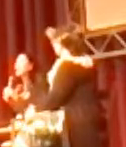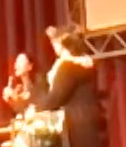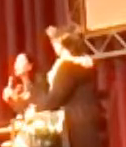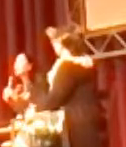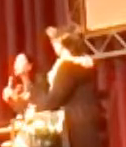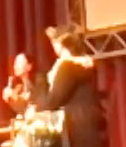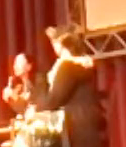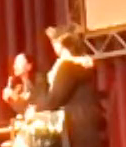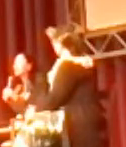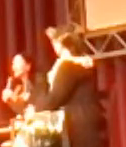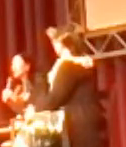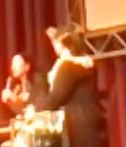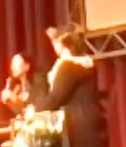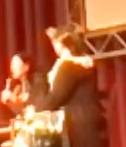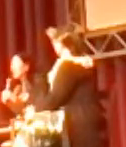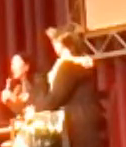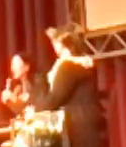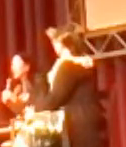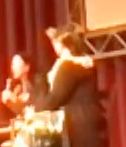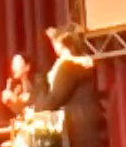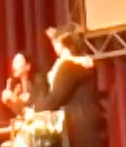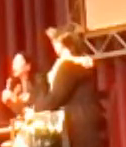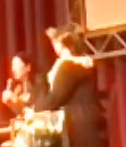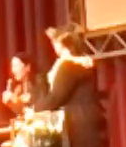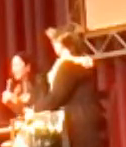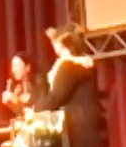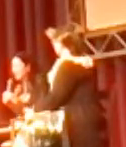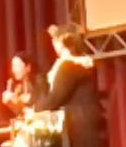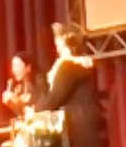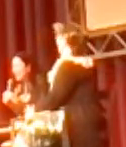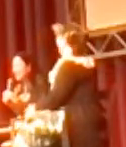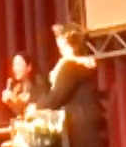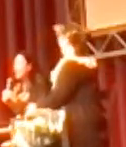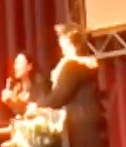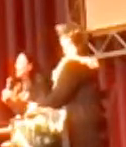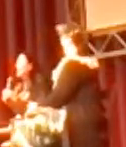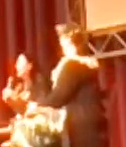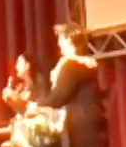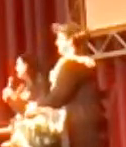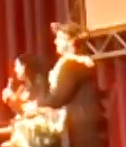Institute, for the first week in opera, All in Plain.